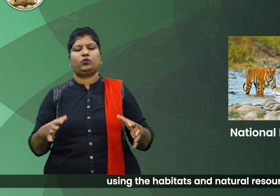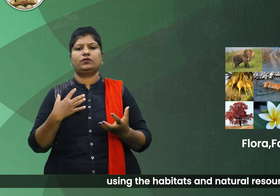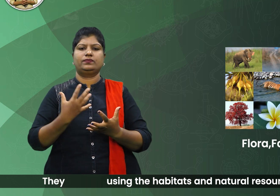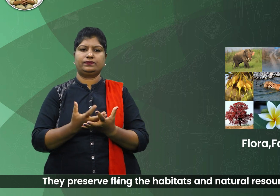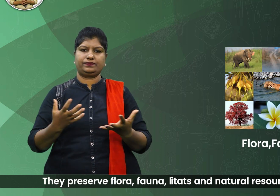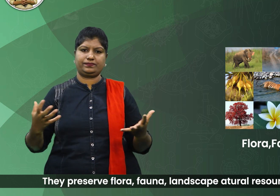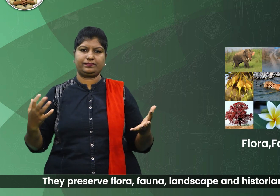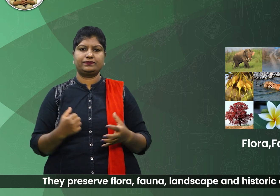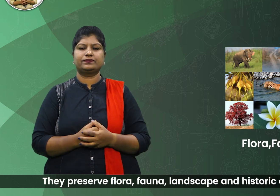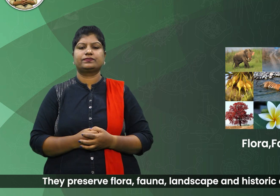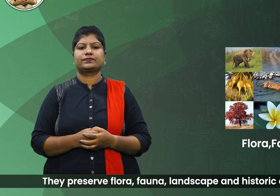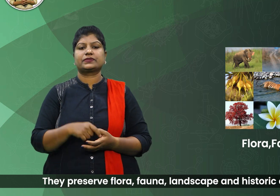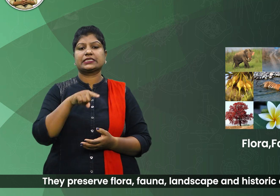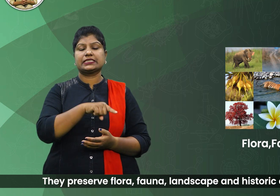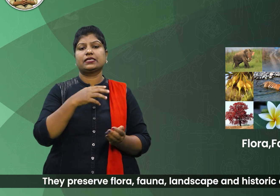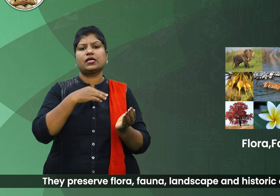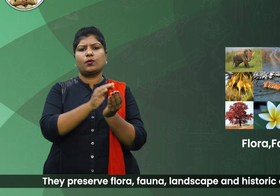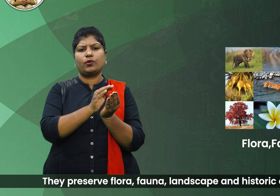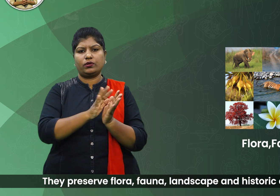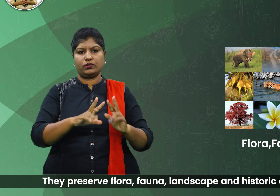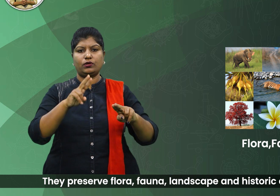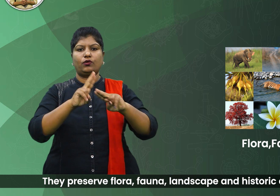They preserve flora,